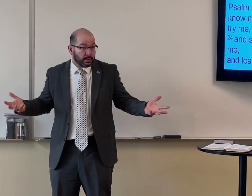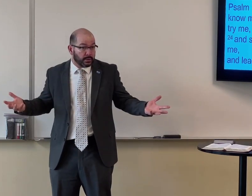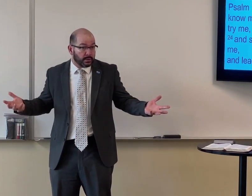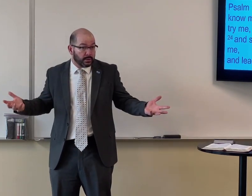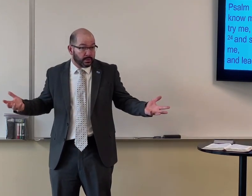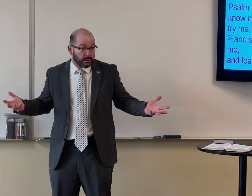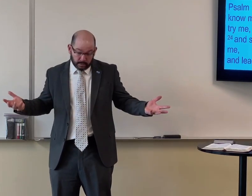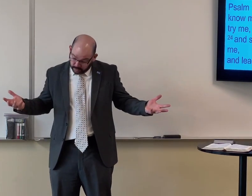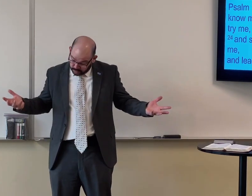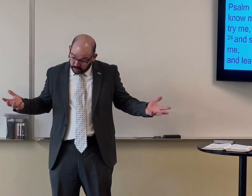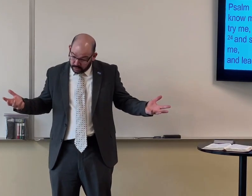will work better.